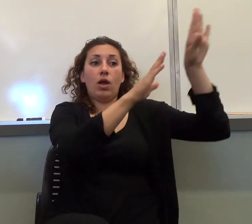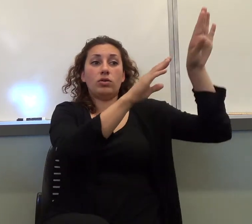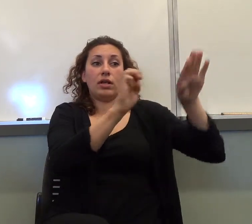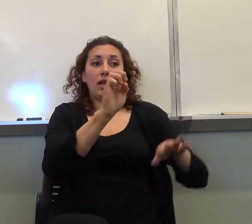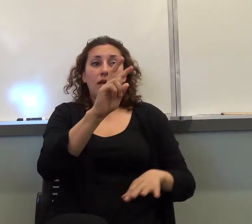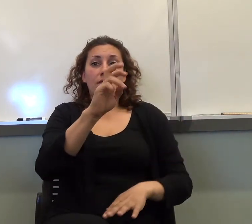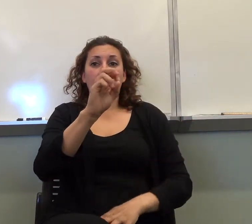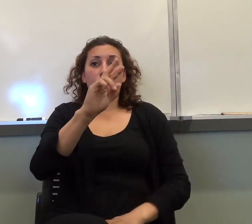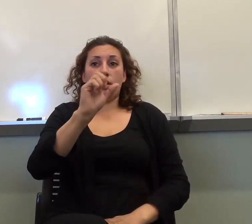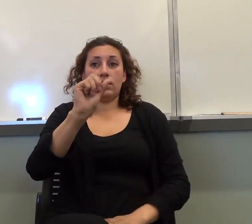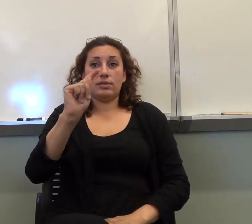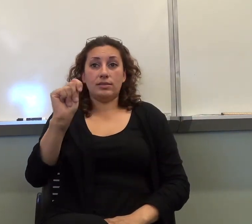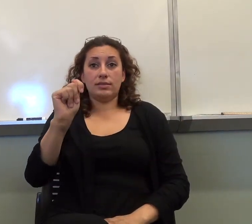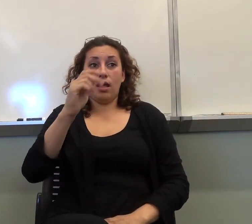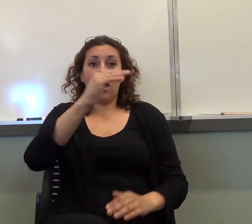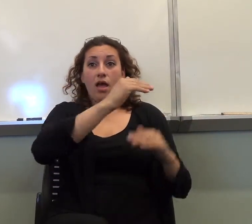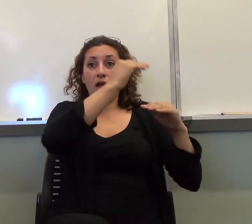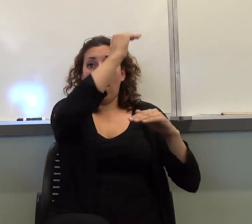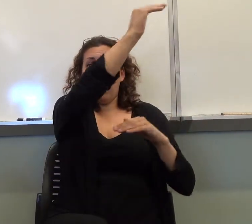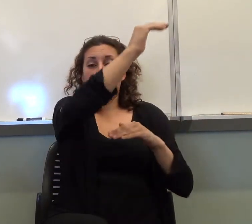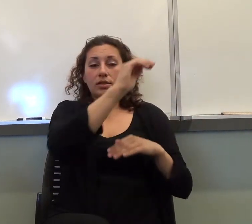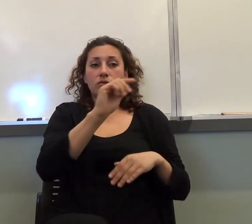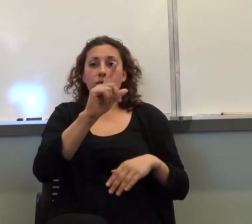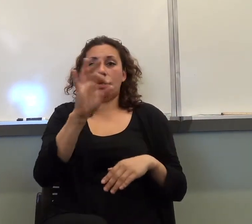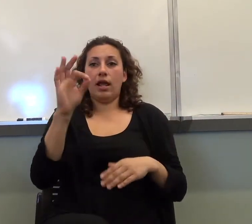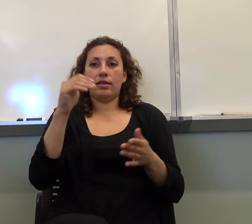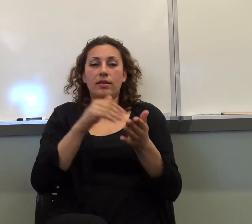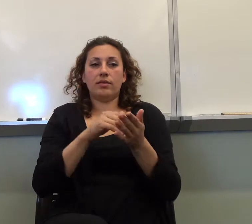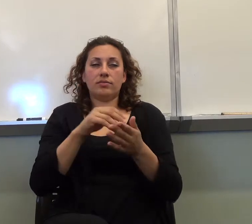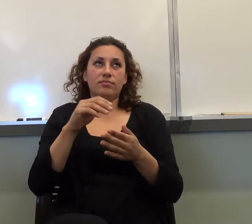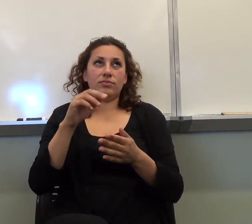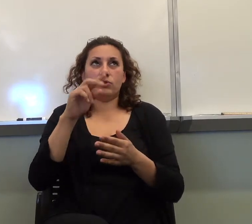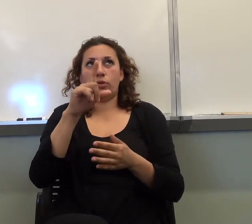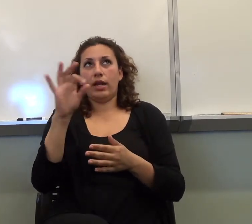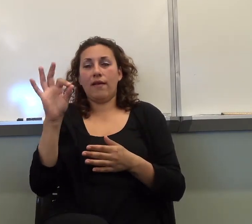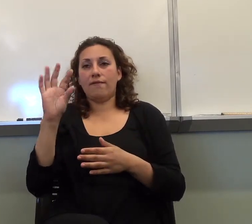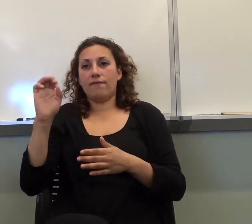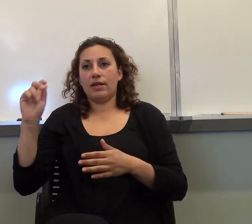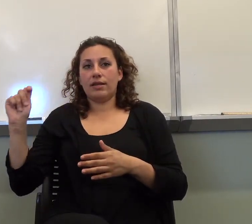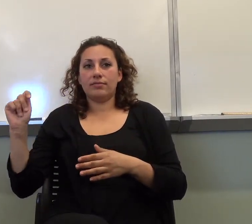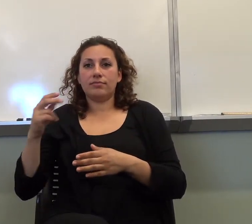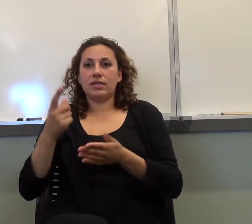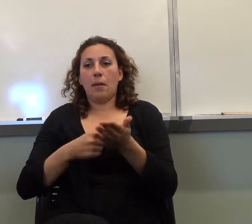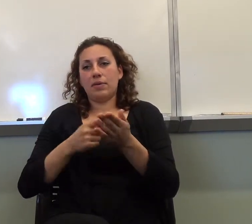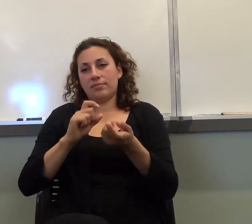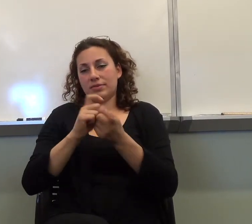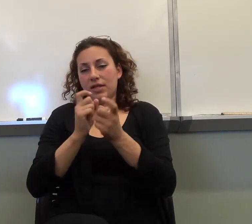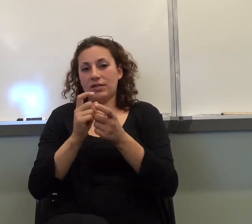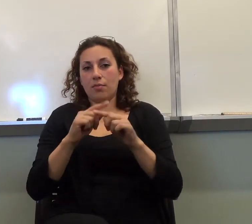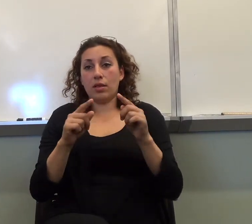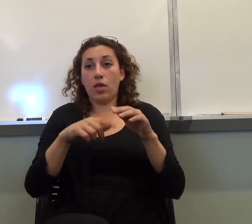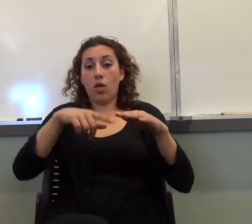29,029 feet. Sometimes it does change. The lowest point on the surface of the Earth is minus